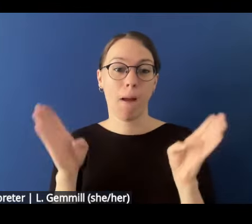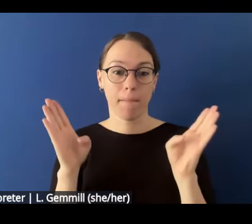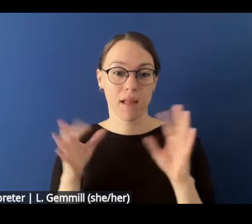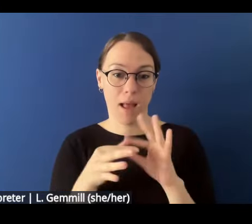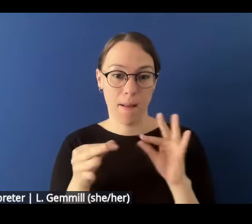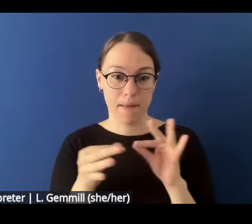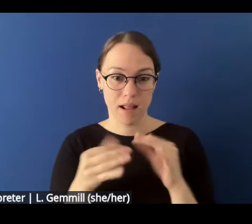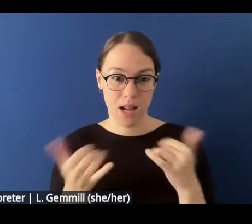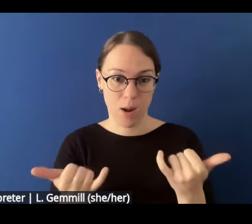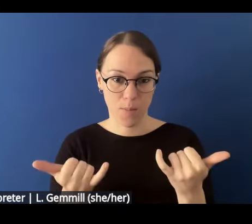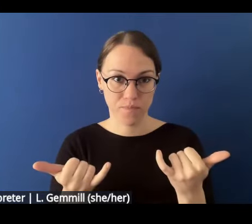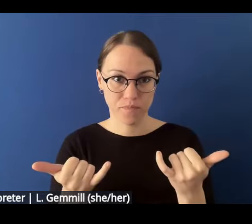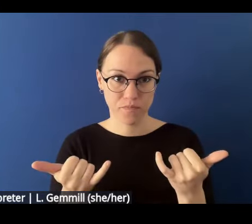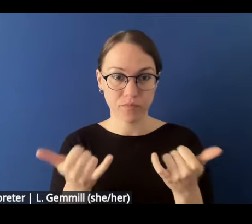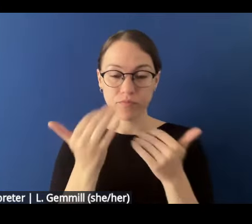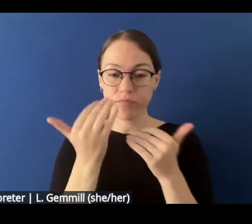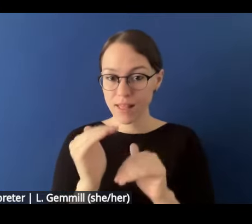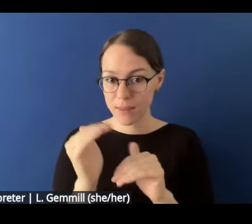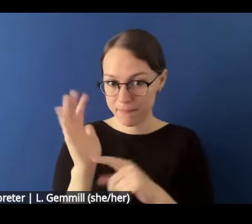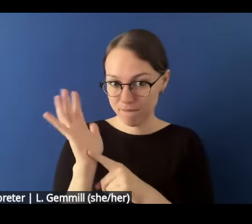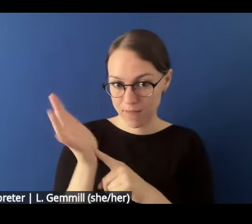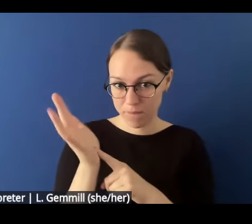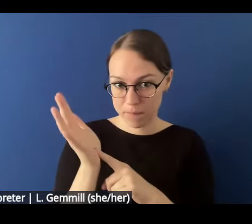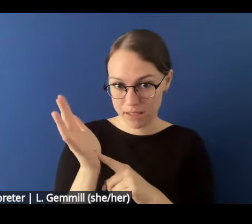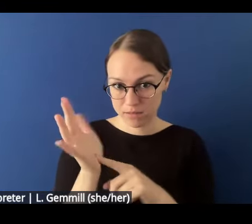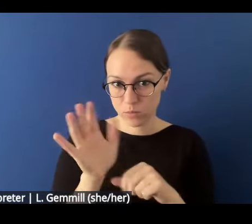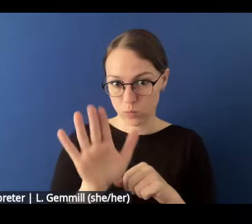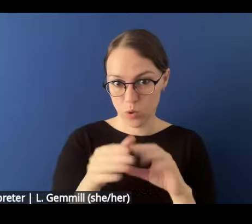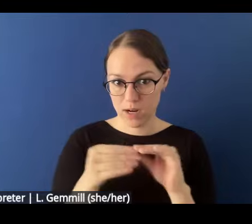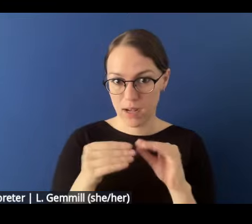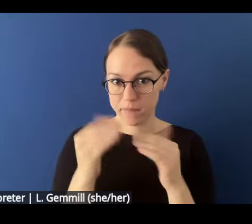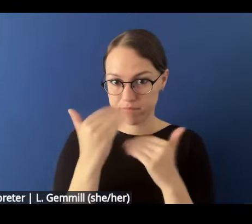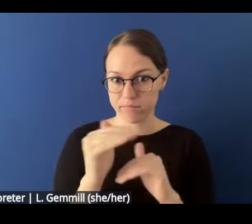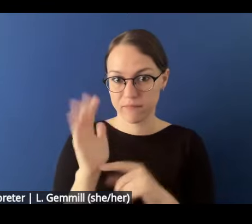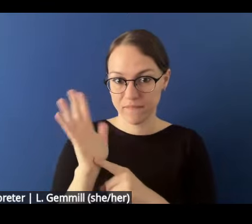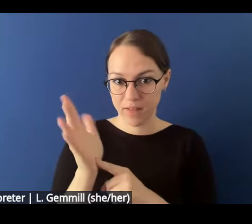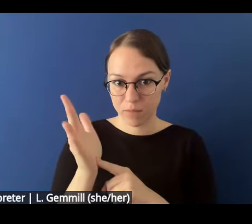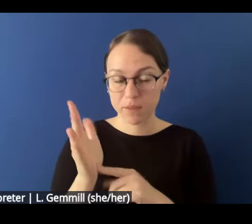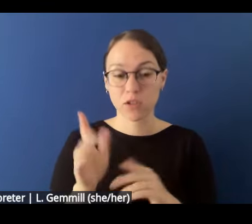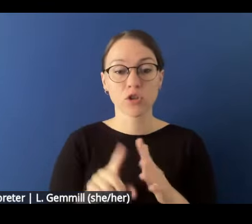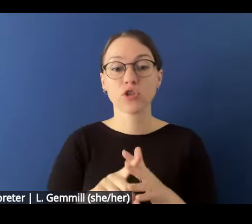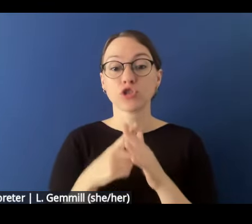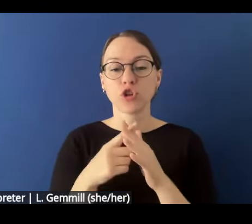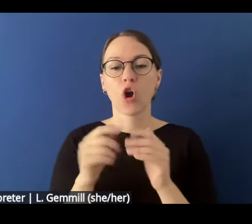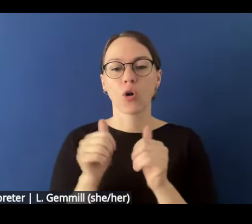It's 5 minutes per comment. And we will start with Mr. Lidl.